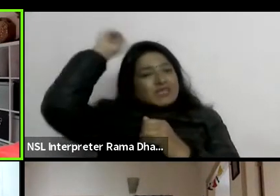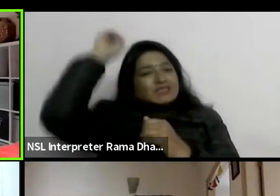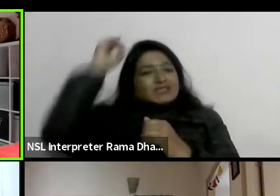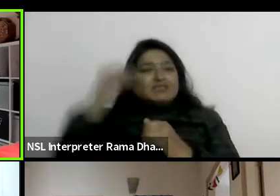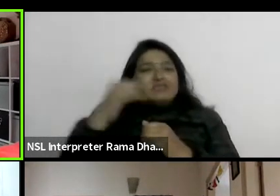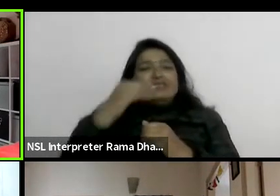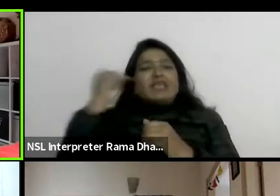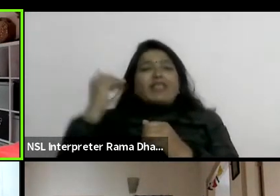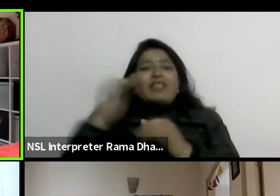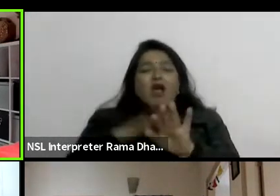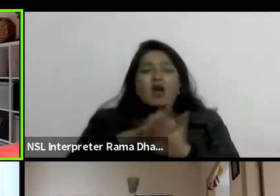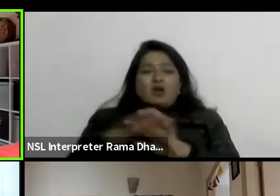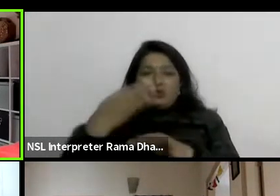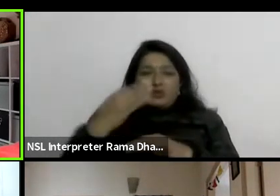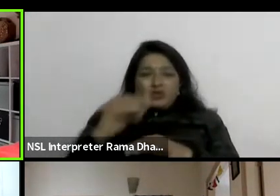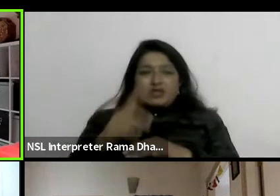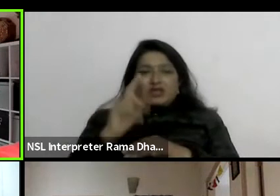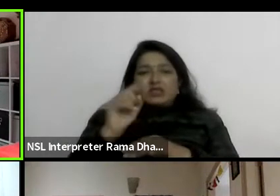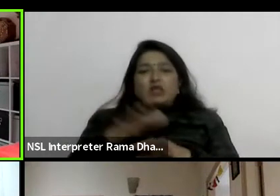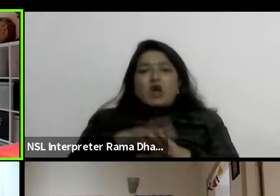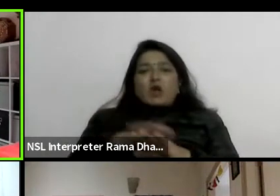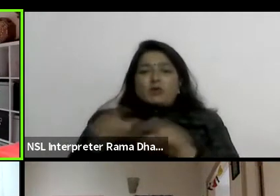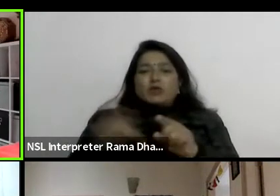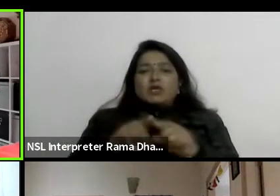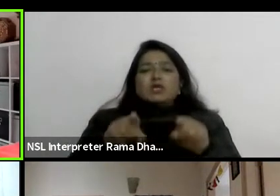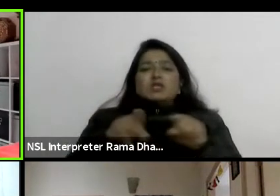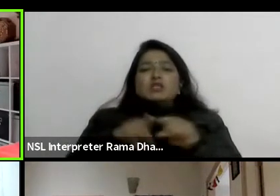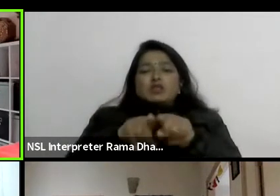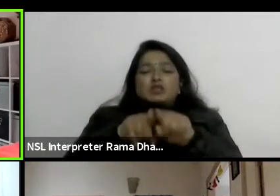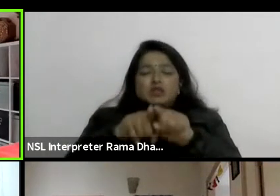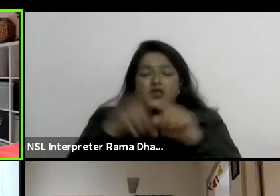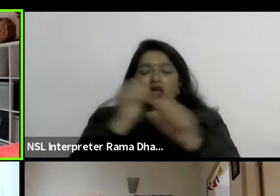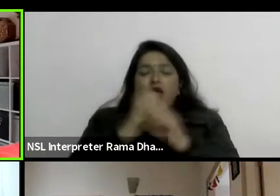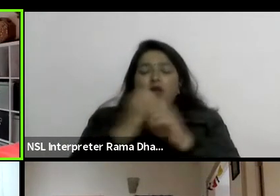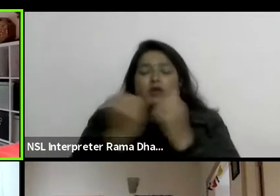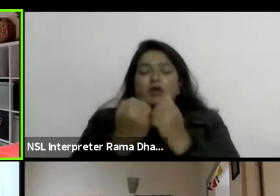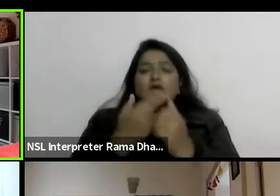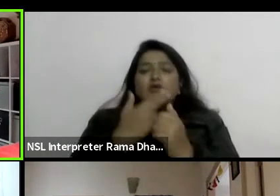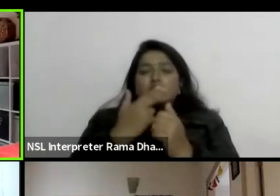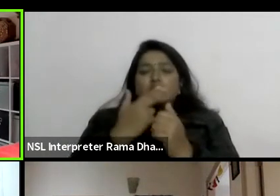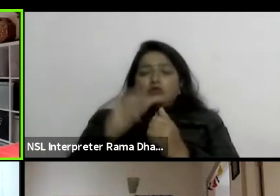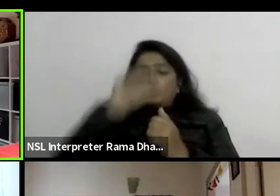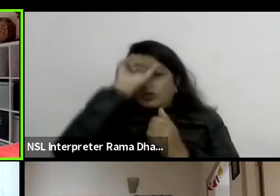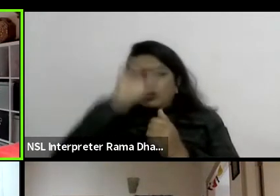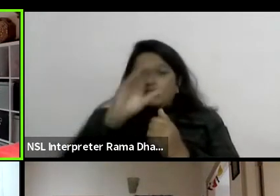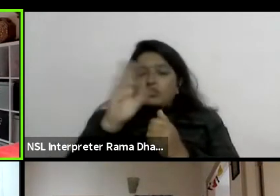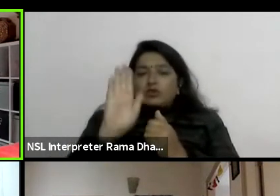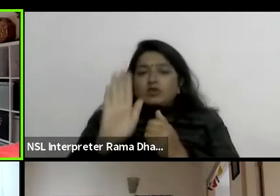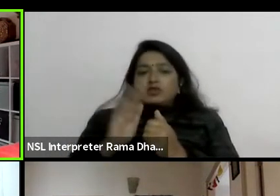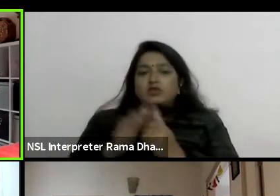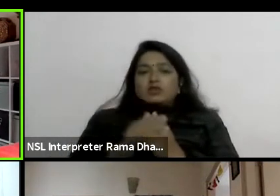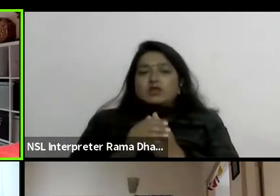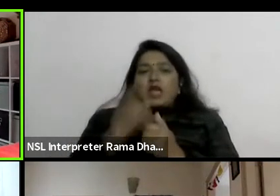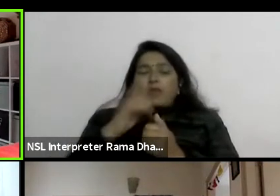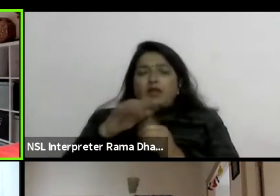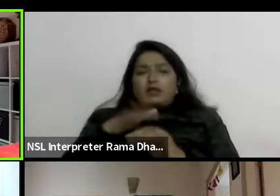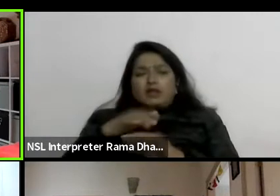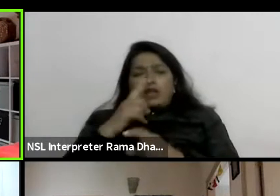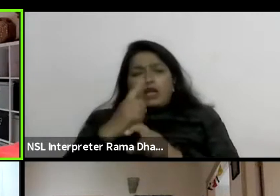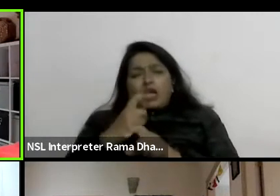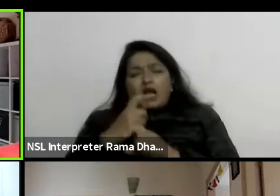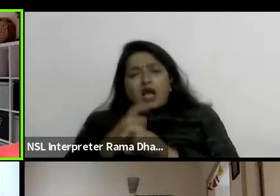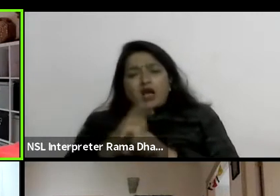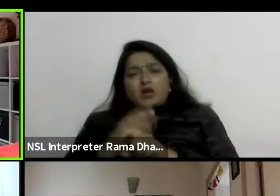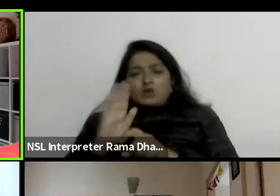human beings and not just sinners to be saved, but actually understand that we make difficult choices. And I